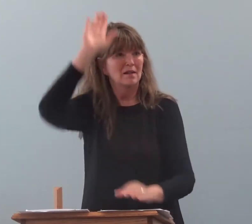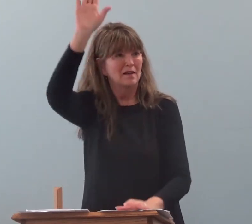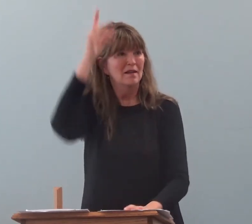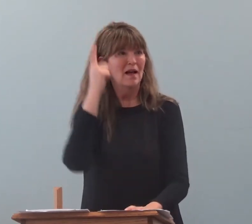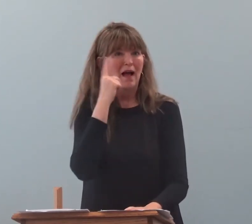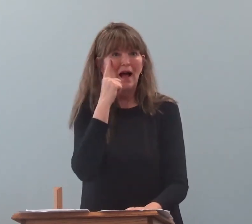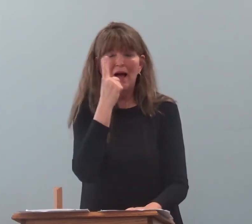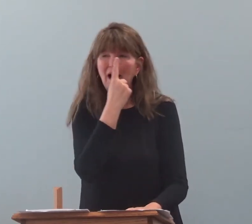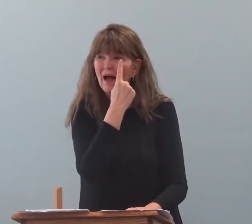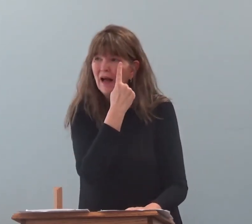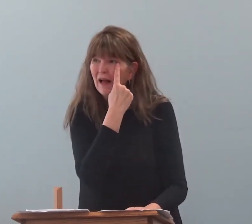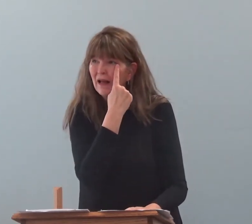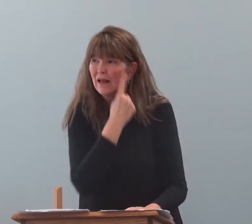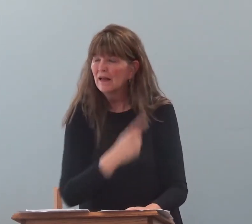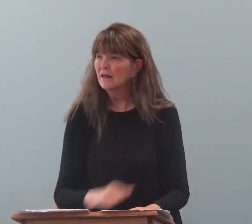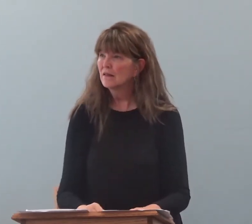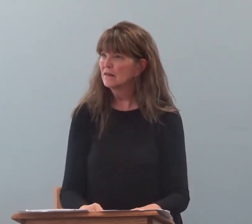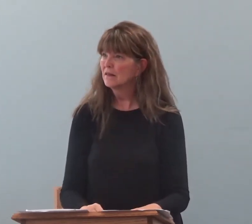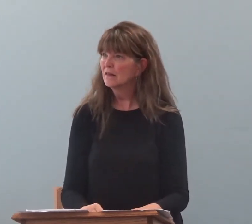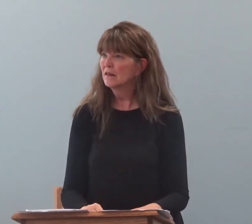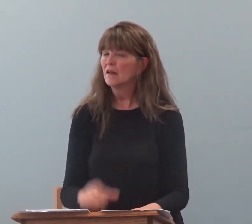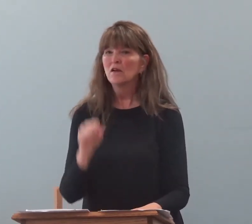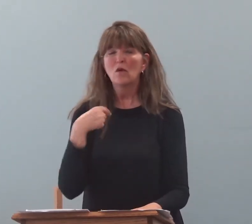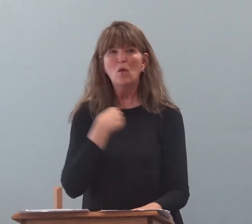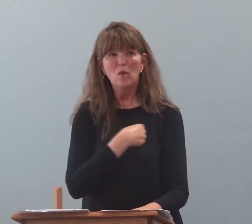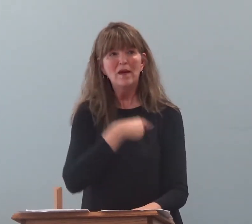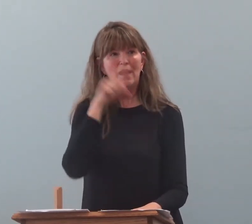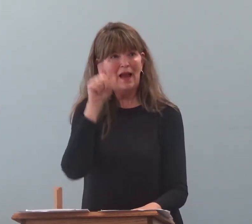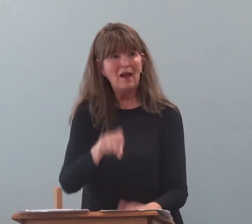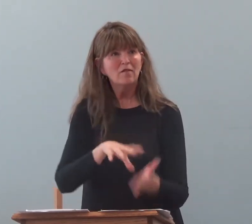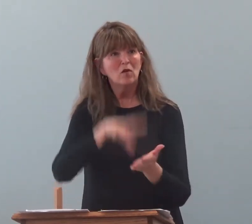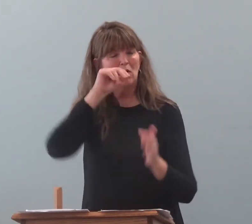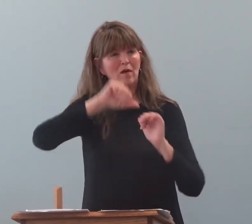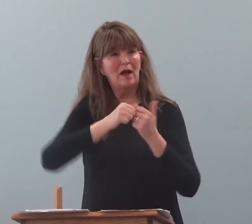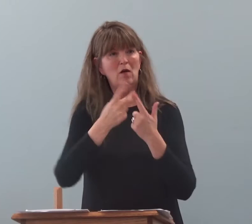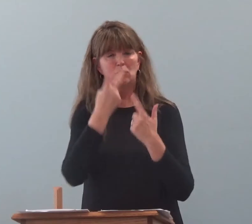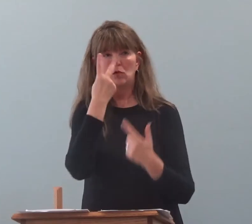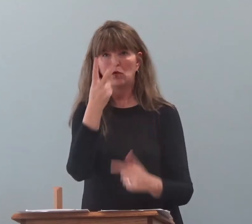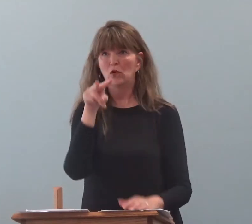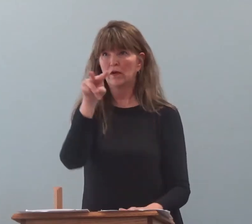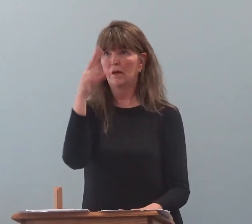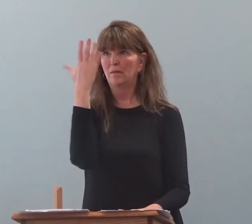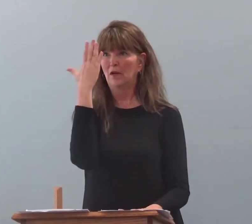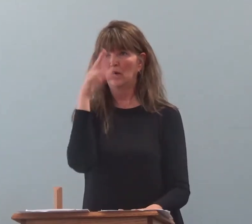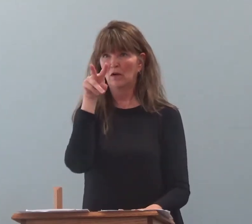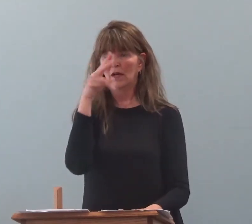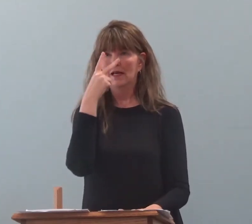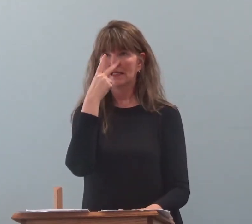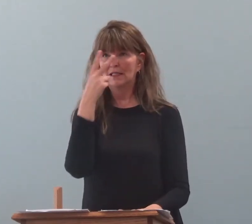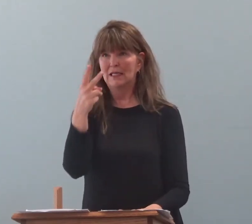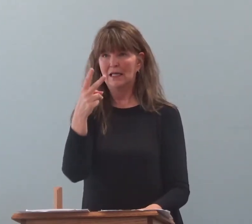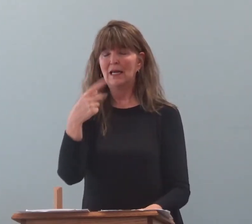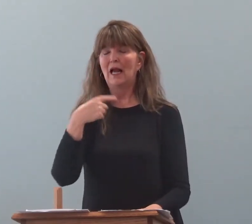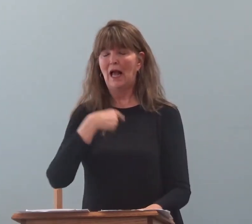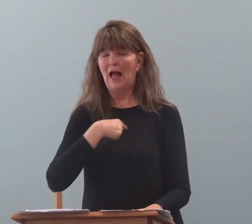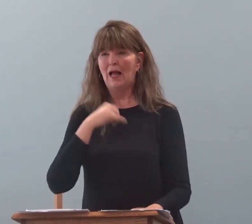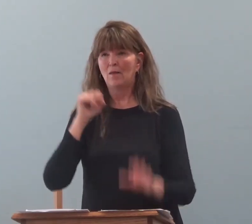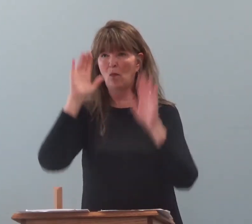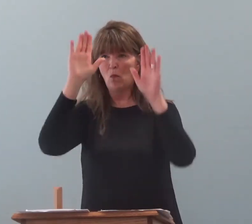amazing, and wonderfully made, created by Him in His image. So when you